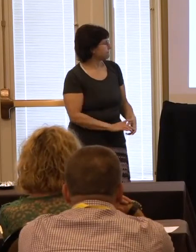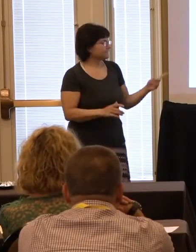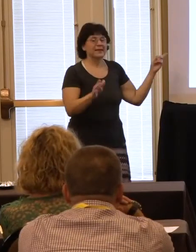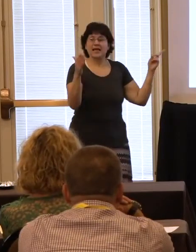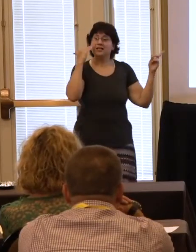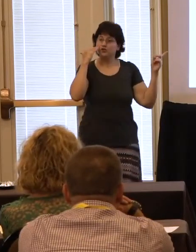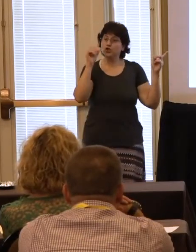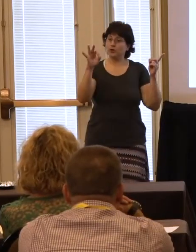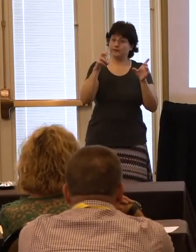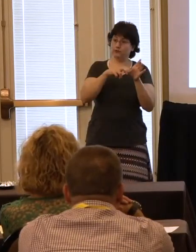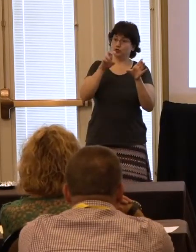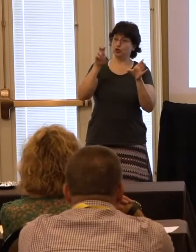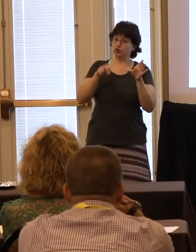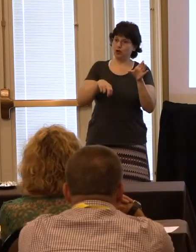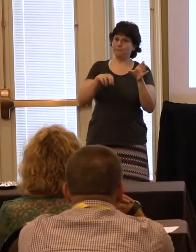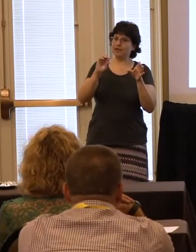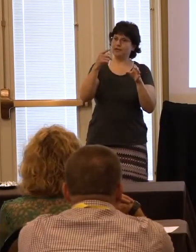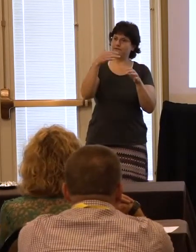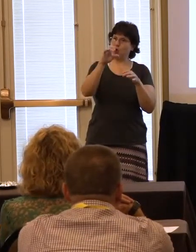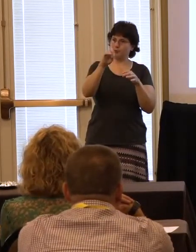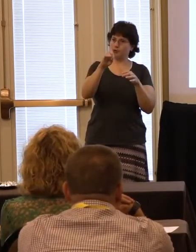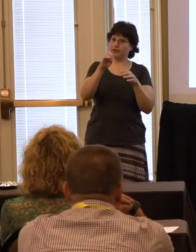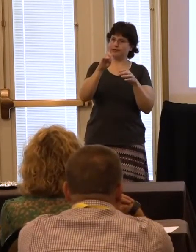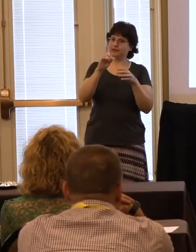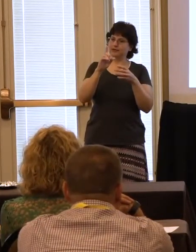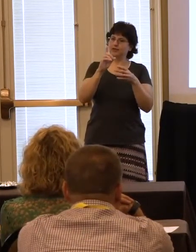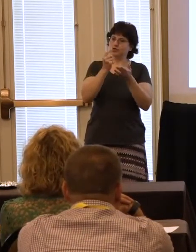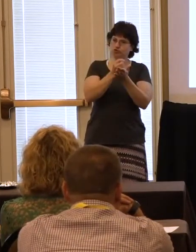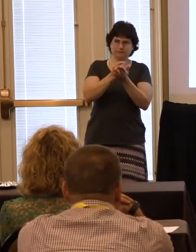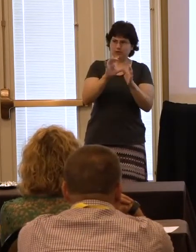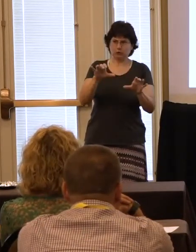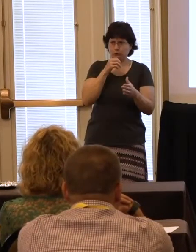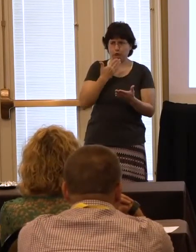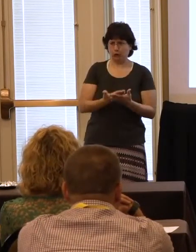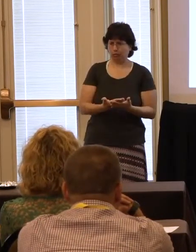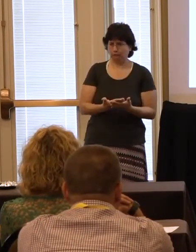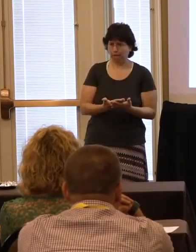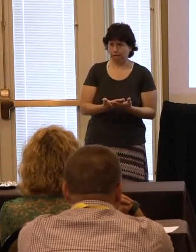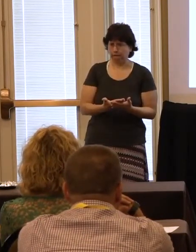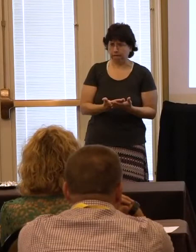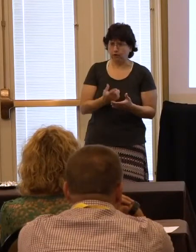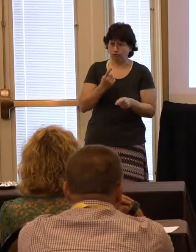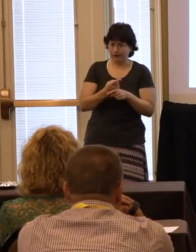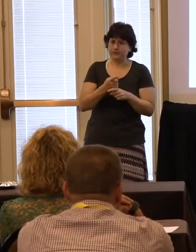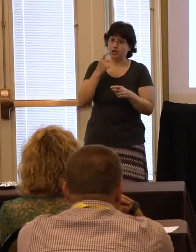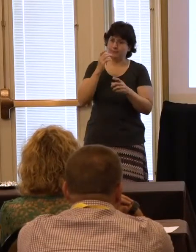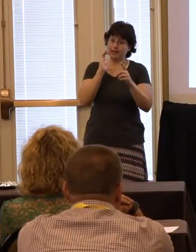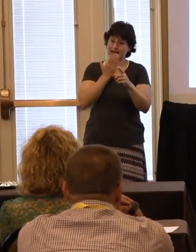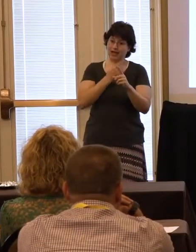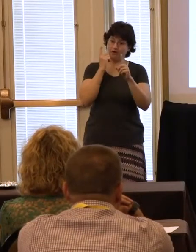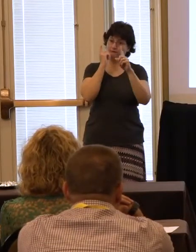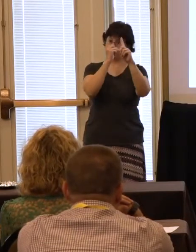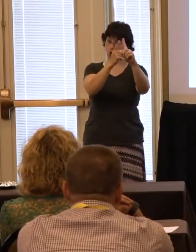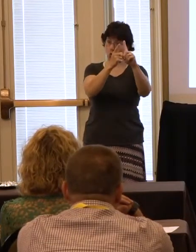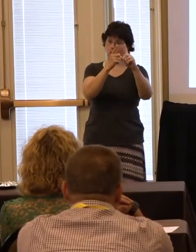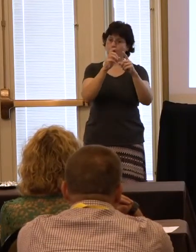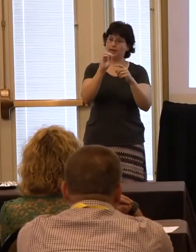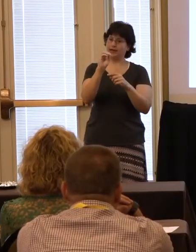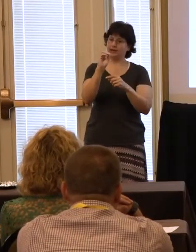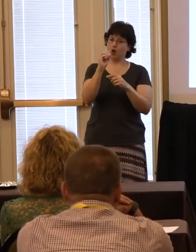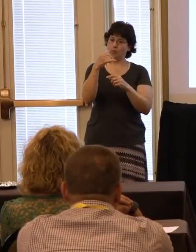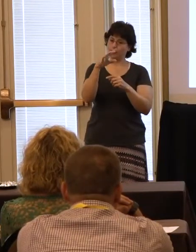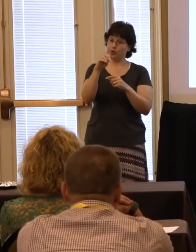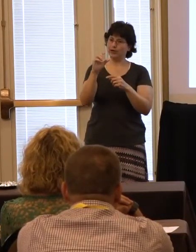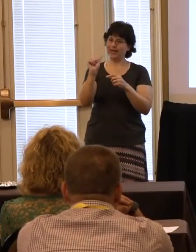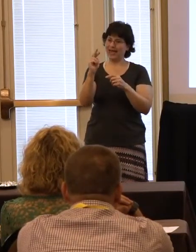you know, if you drop out of opiate agonist treatment, you don't do well, right? So that our first goal is in opiate agonist treatment